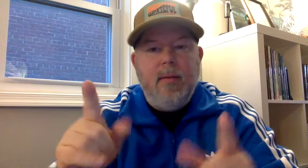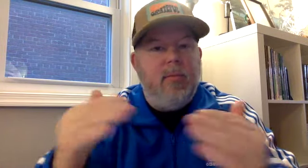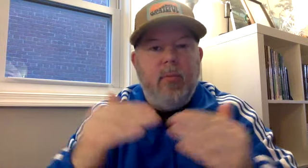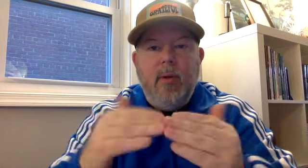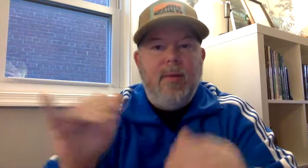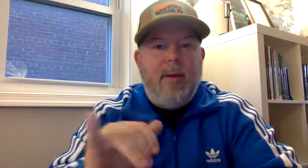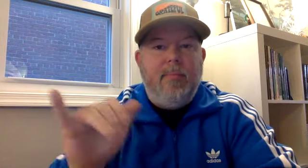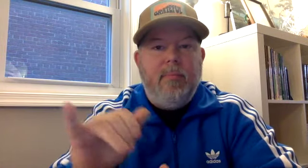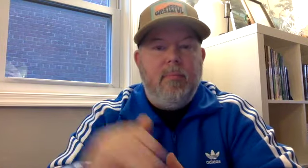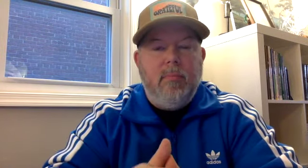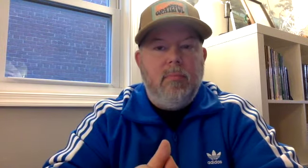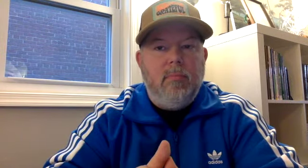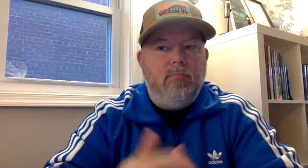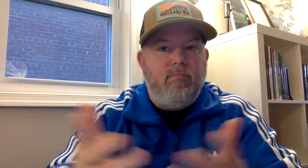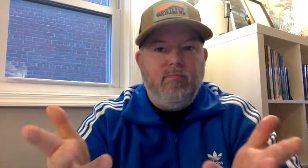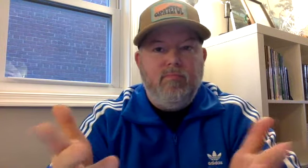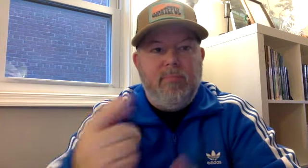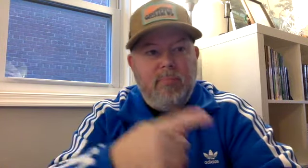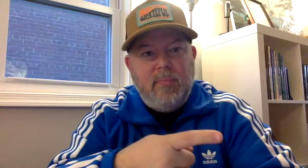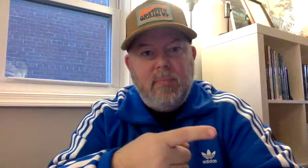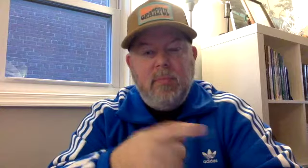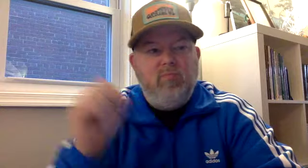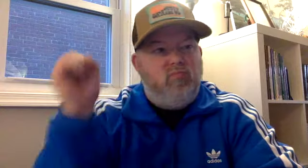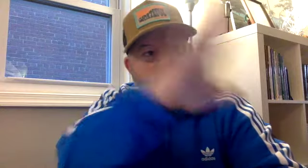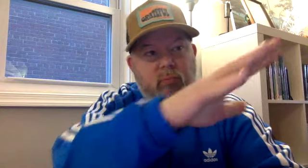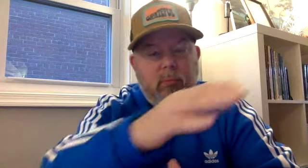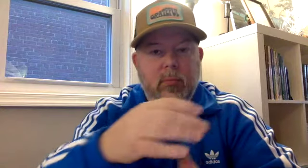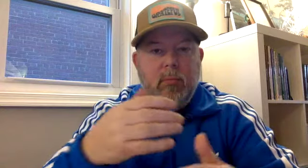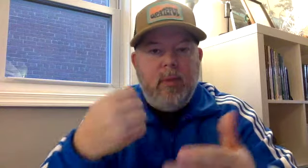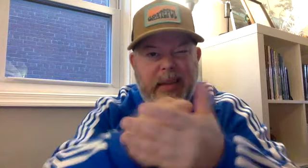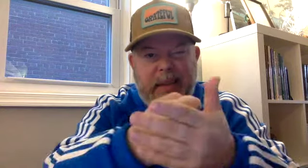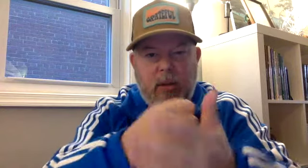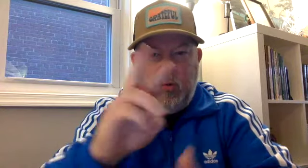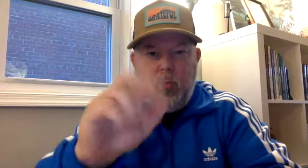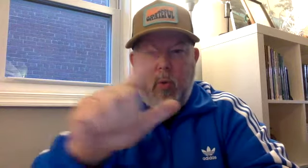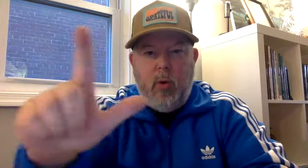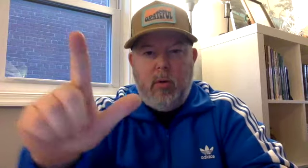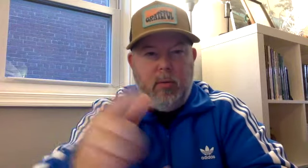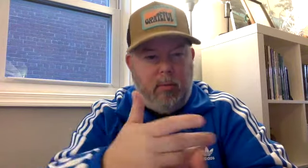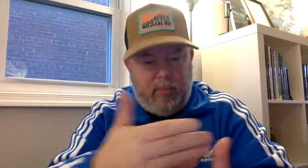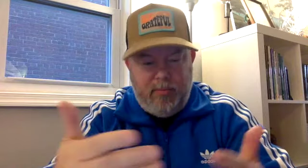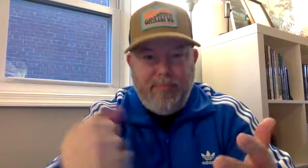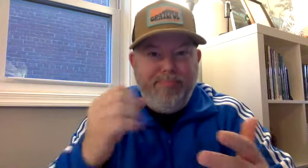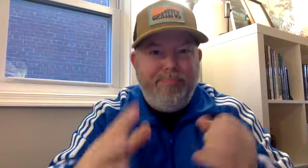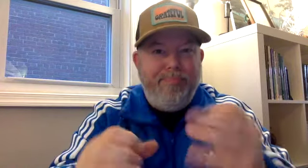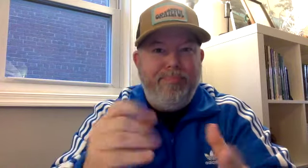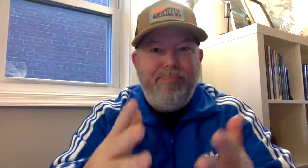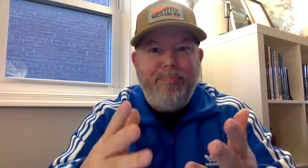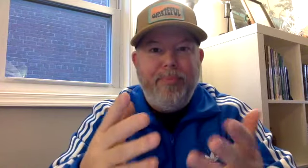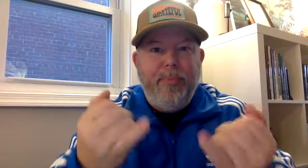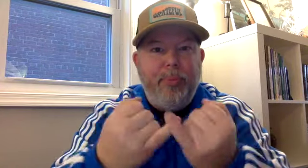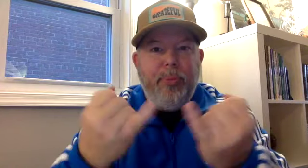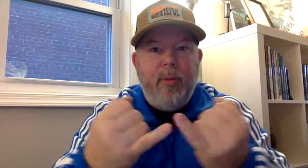contrast between what we thought this country stood for in terms of the rule of law and the president and where we are